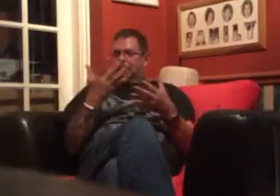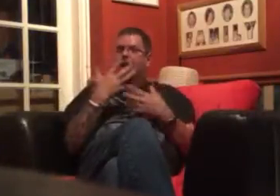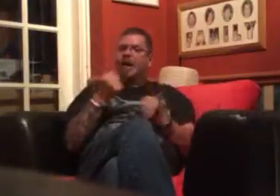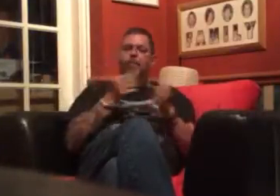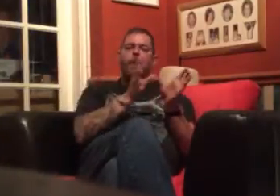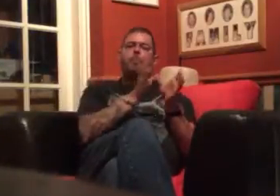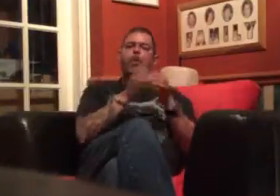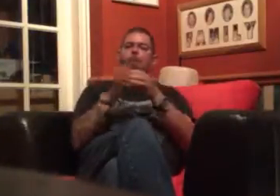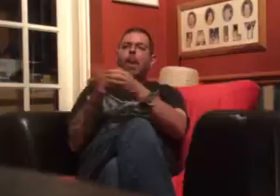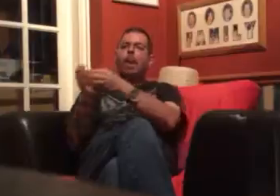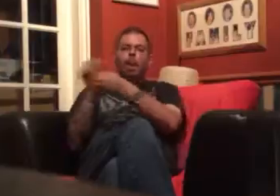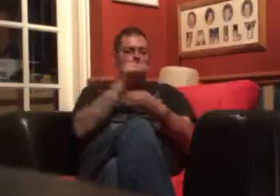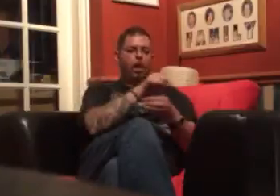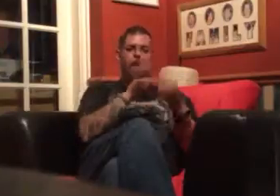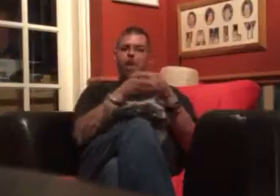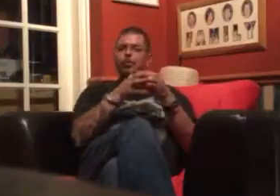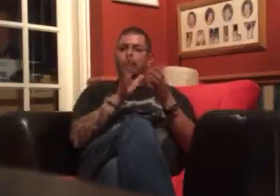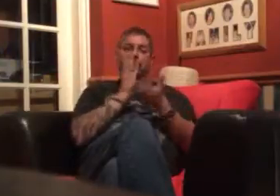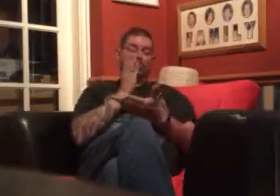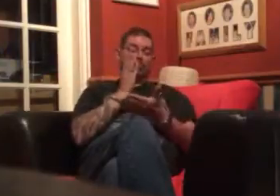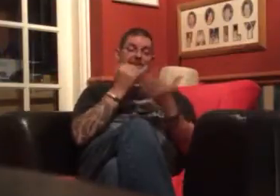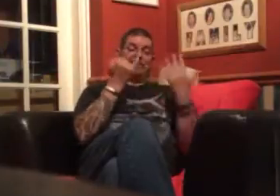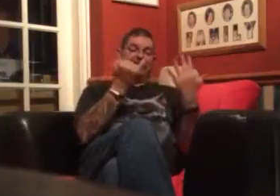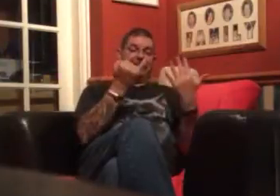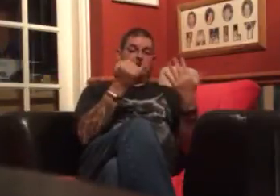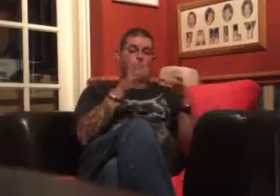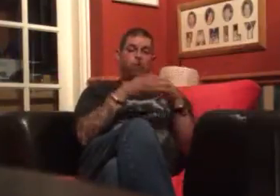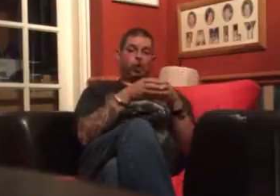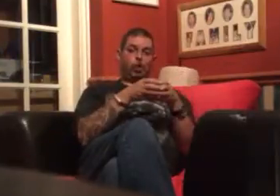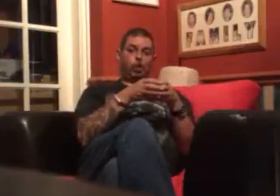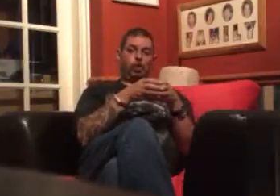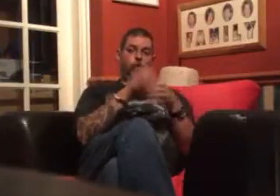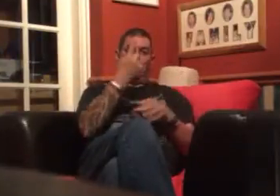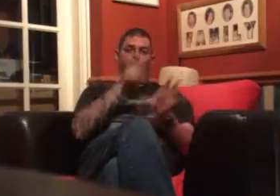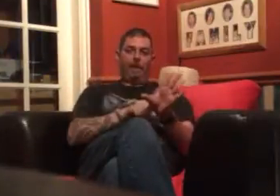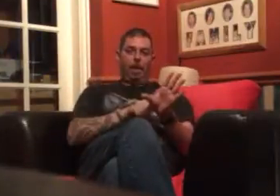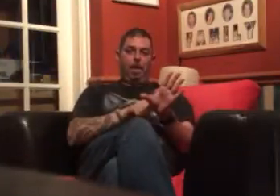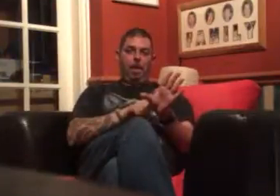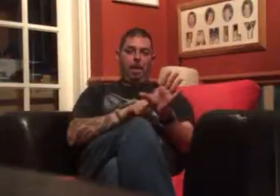What does the course comprise of? We've got modules, so we've got 6 modules in the first